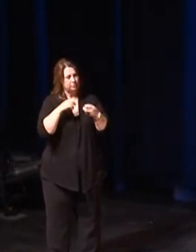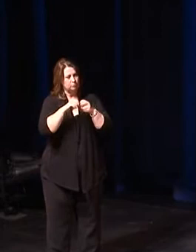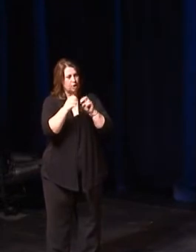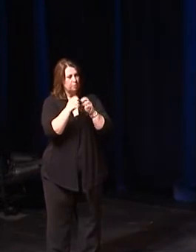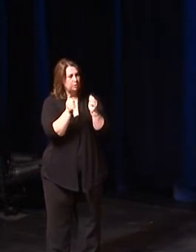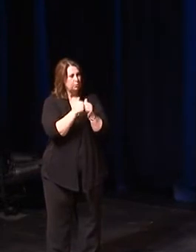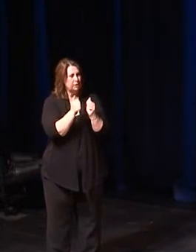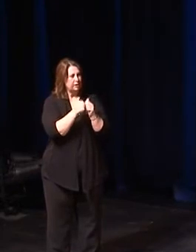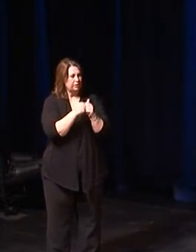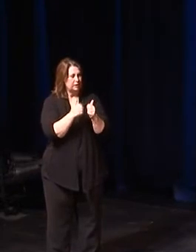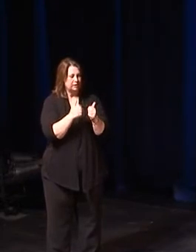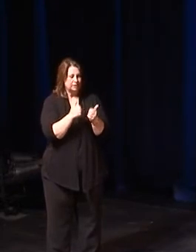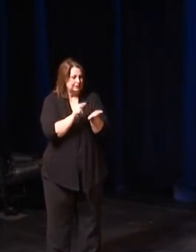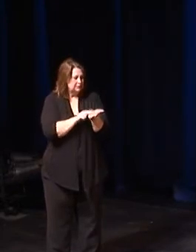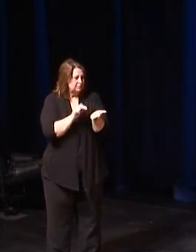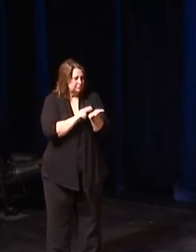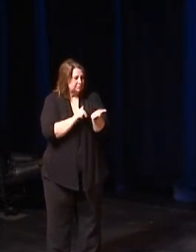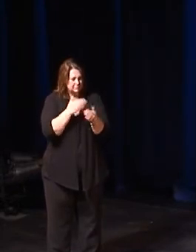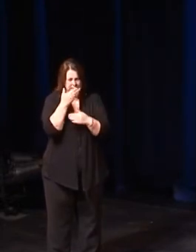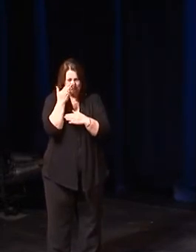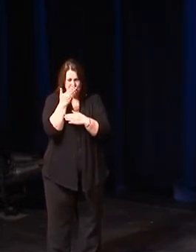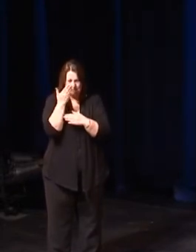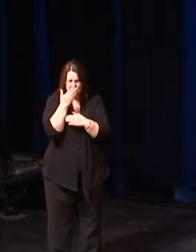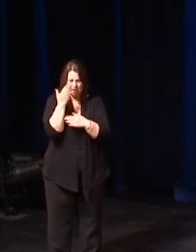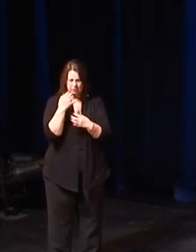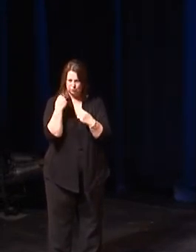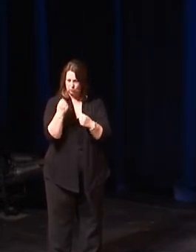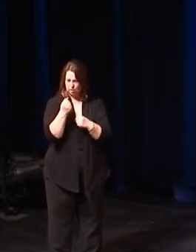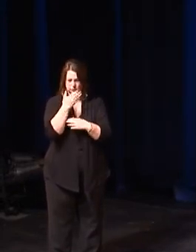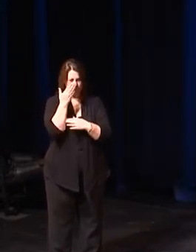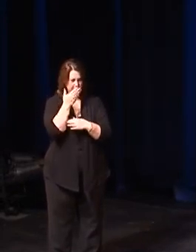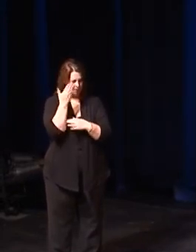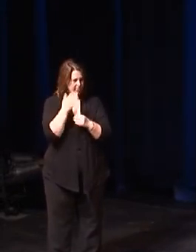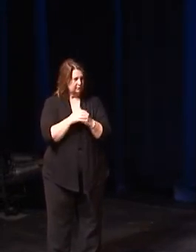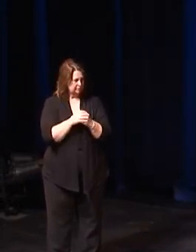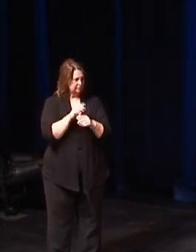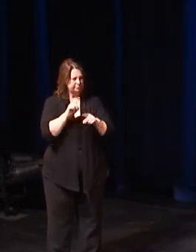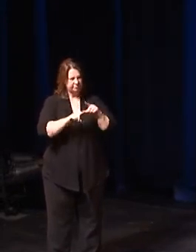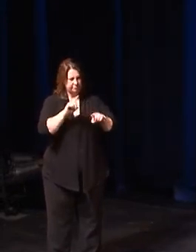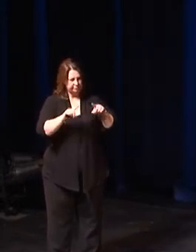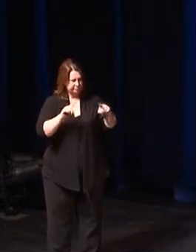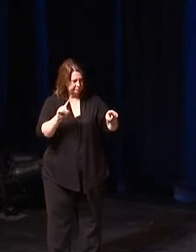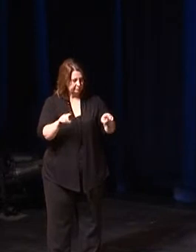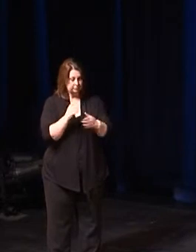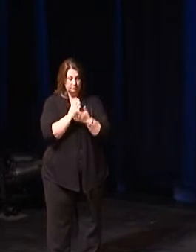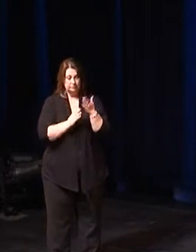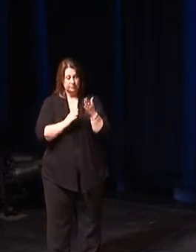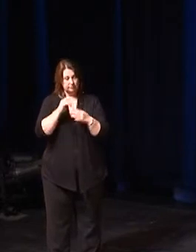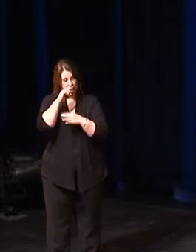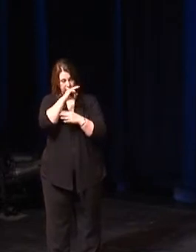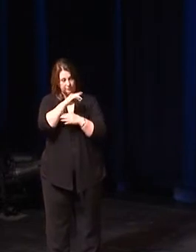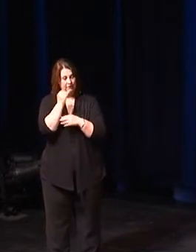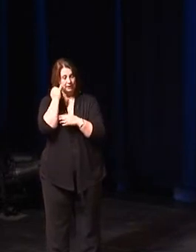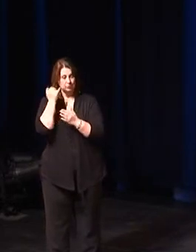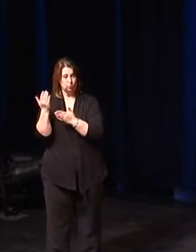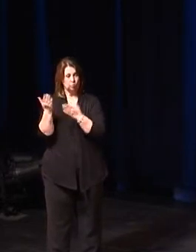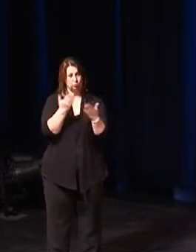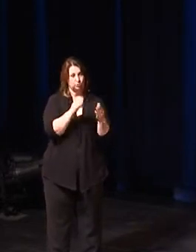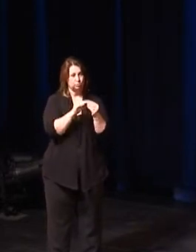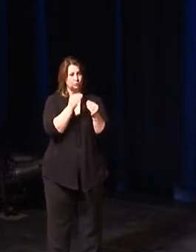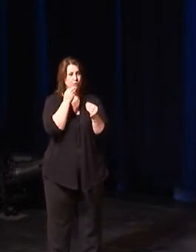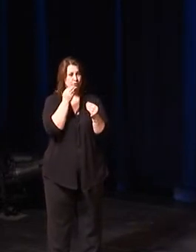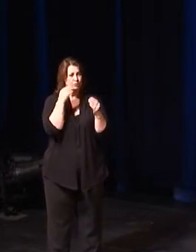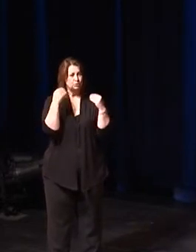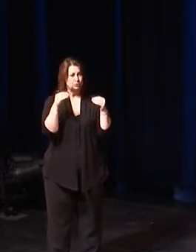detergent aisle in the supermarket because of smelling all the strong smells. And there are some kids, if you take them in a big supermarket, they're